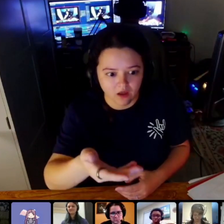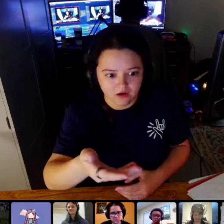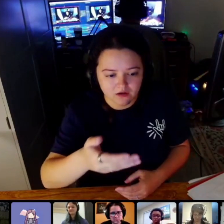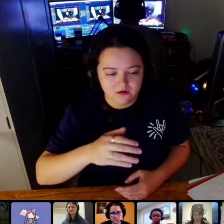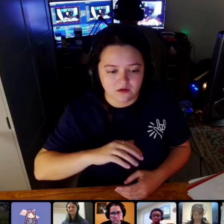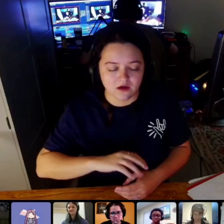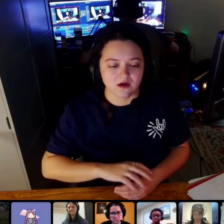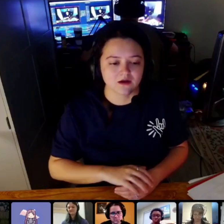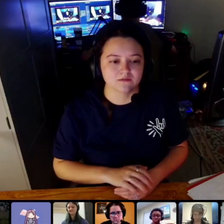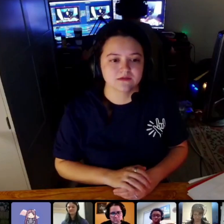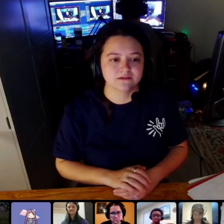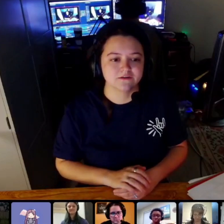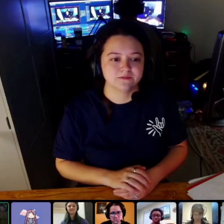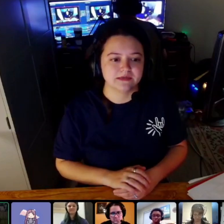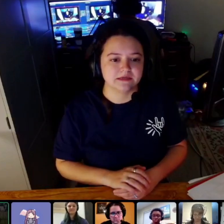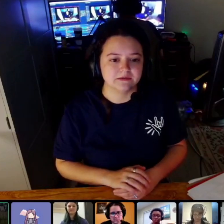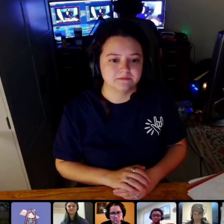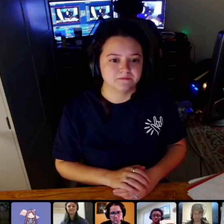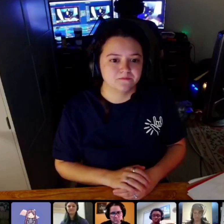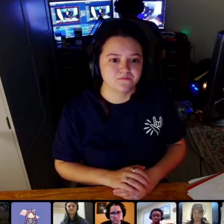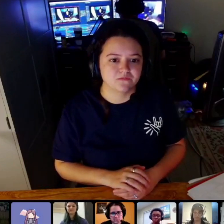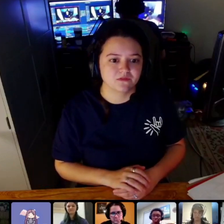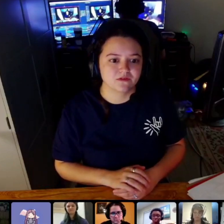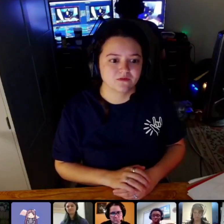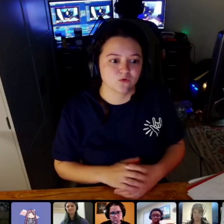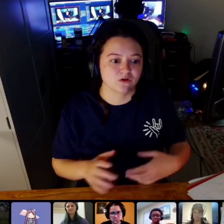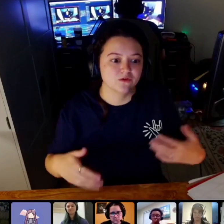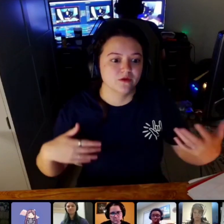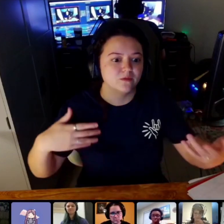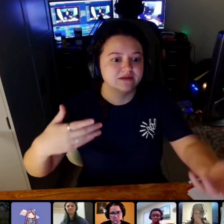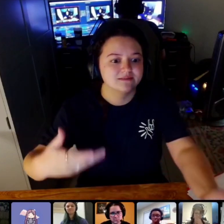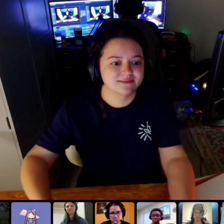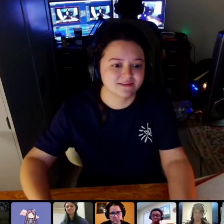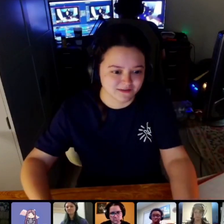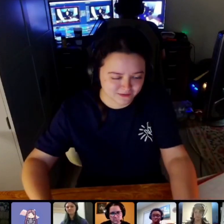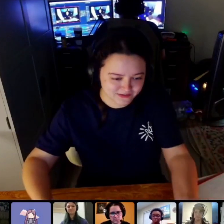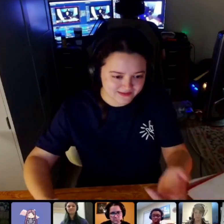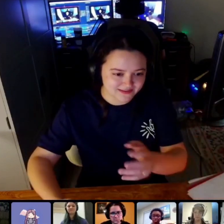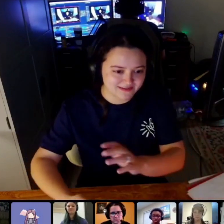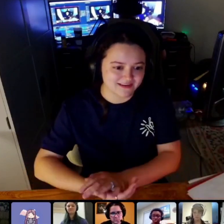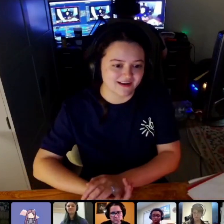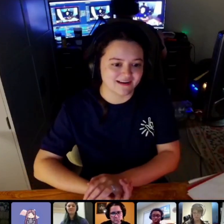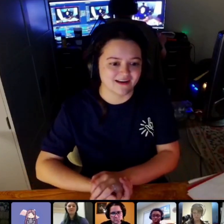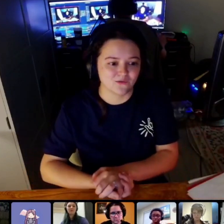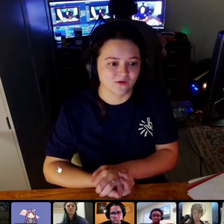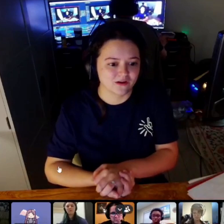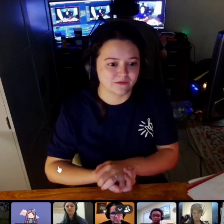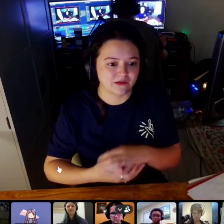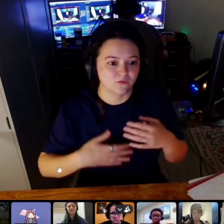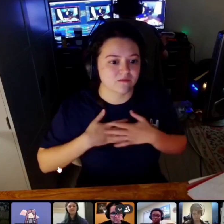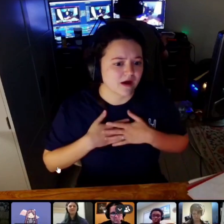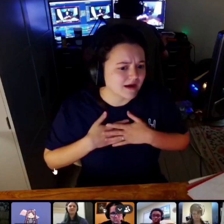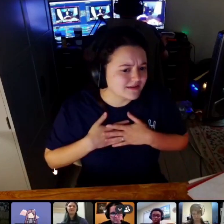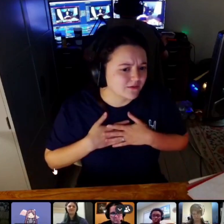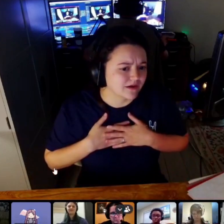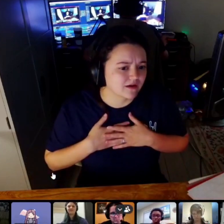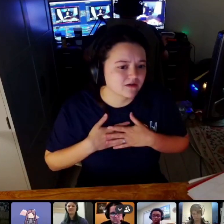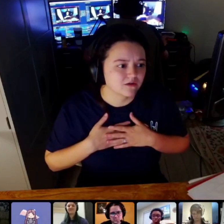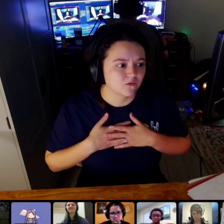done? It could be, what are you going to do? Or it could be, what am I doing? What